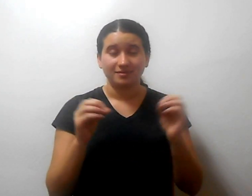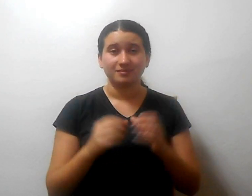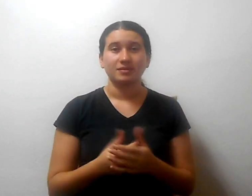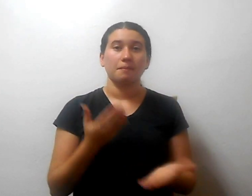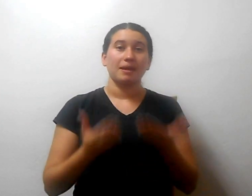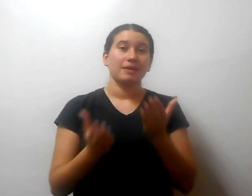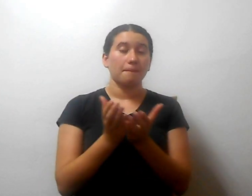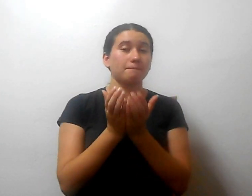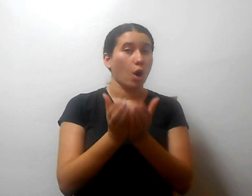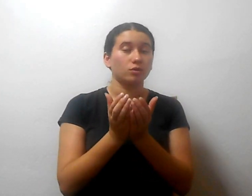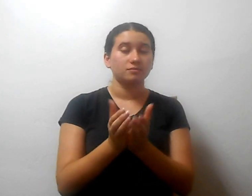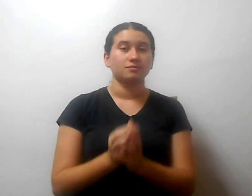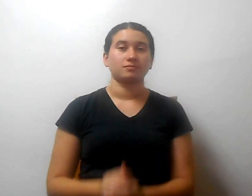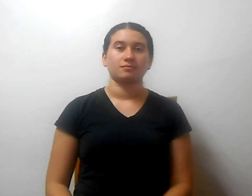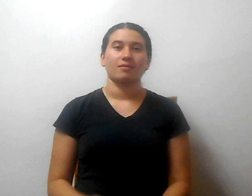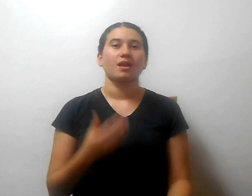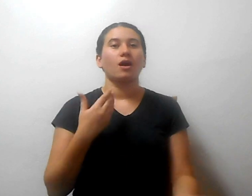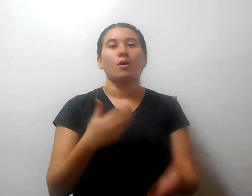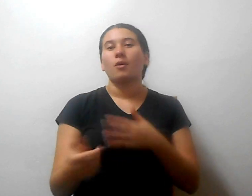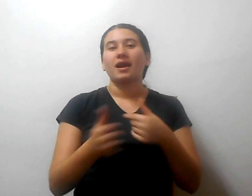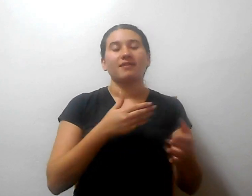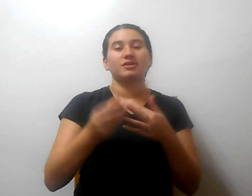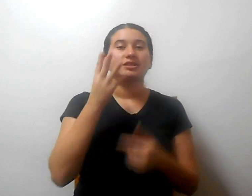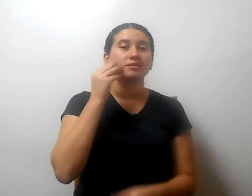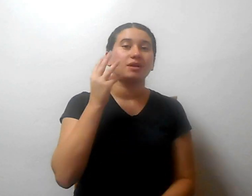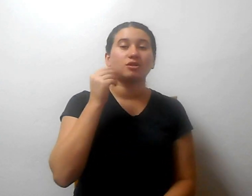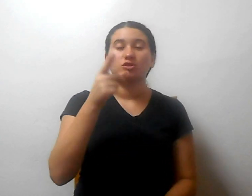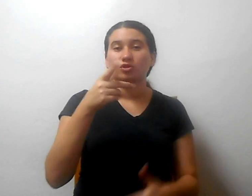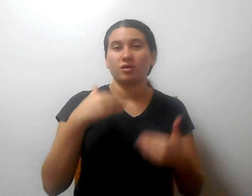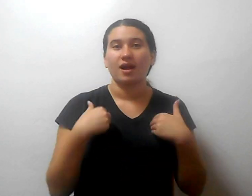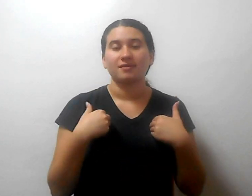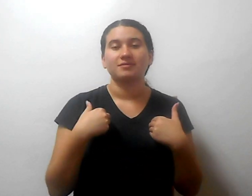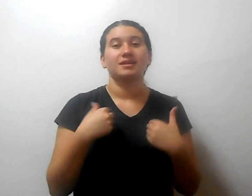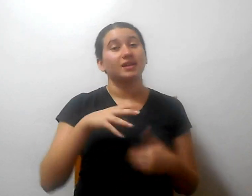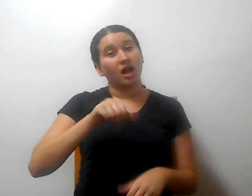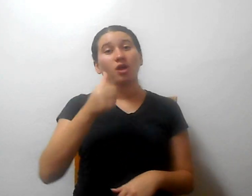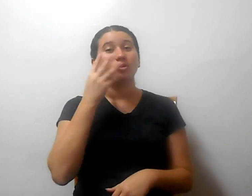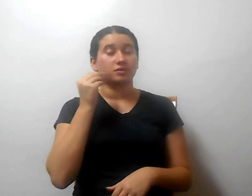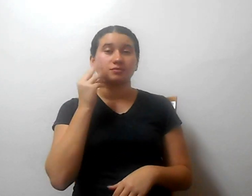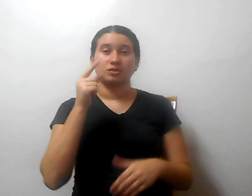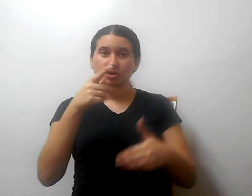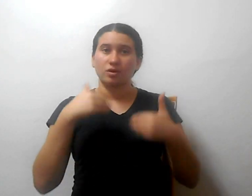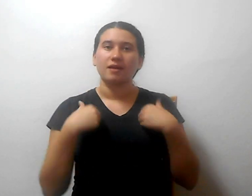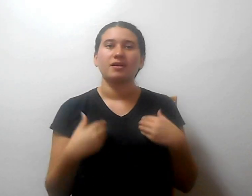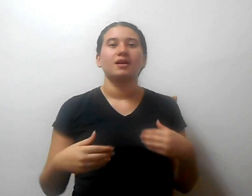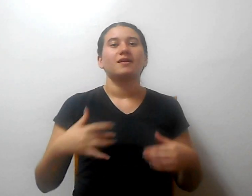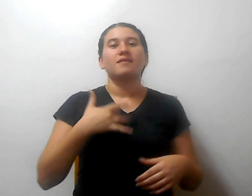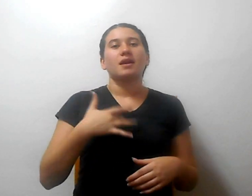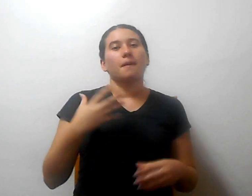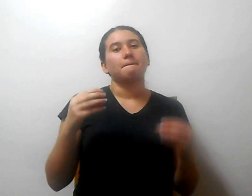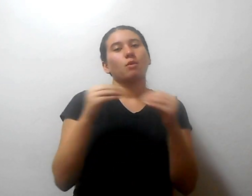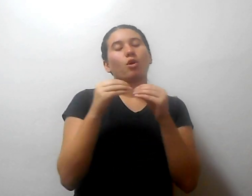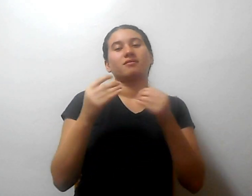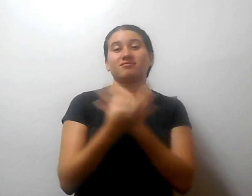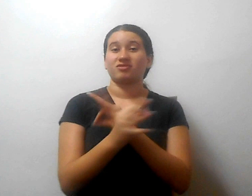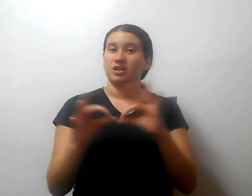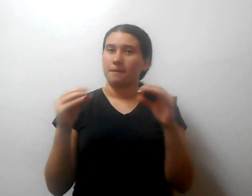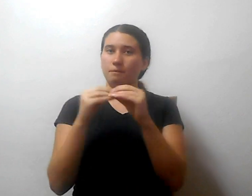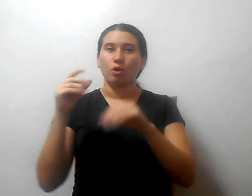boat. Whatever it was for you, I bet that among other things, this gave you a little more freedom, a little more time.